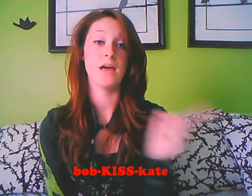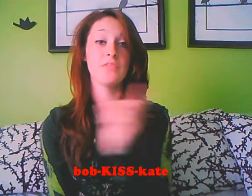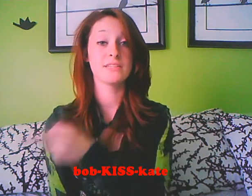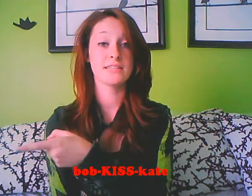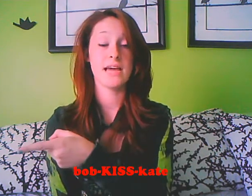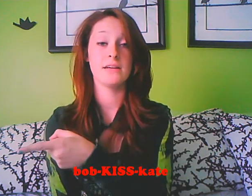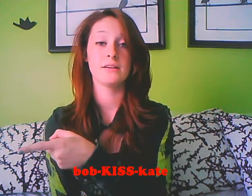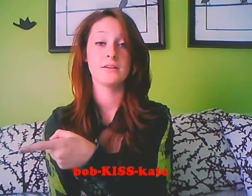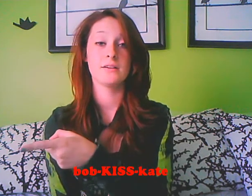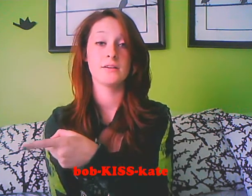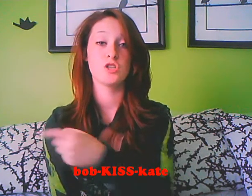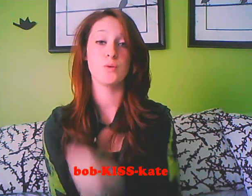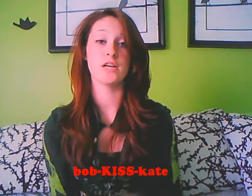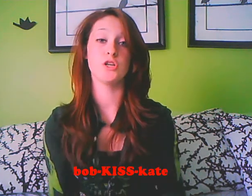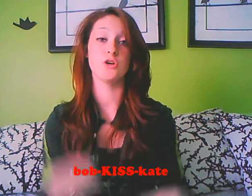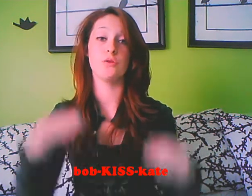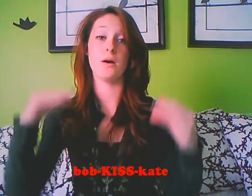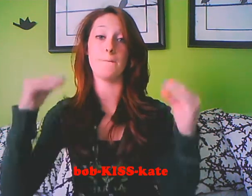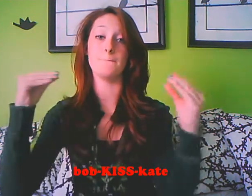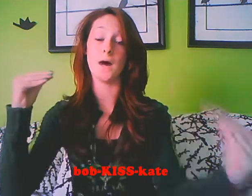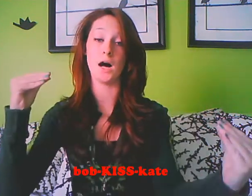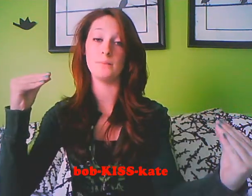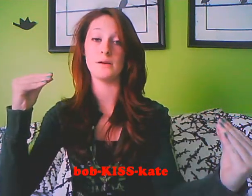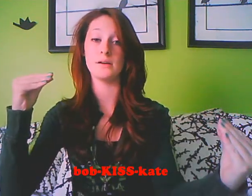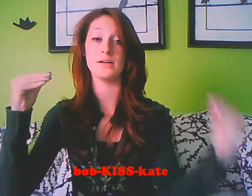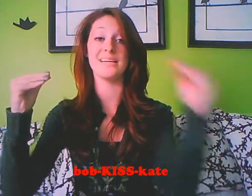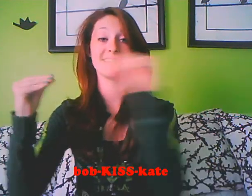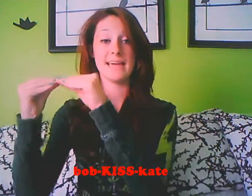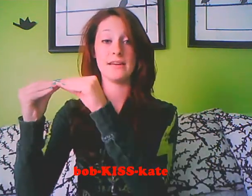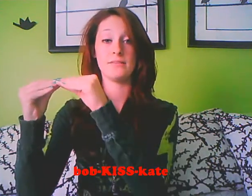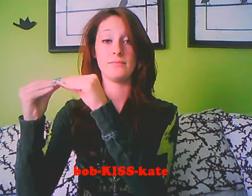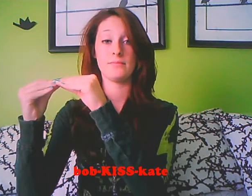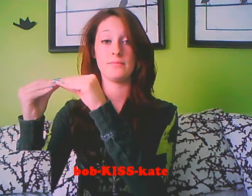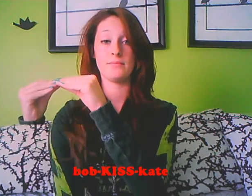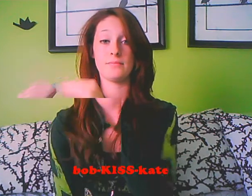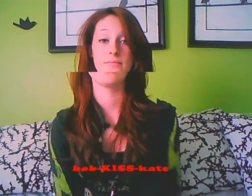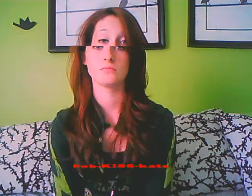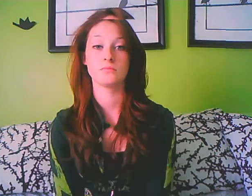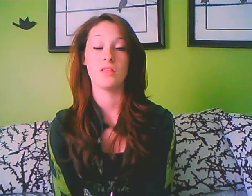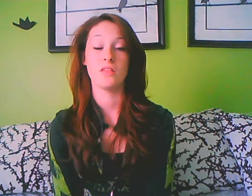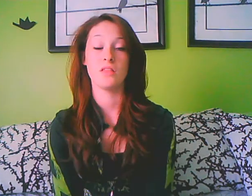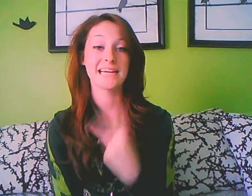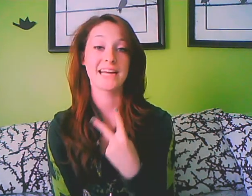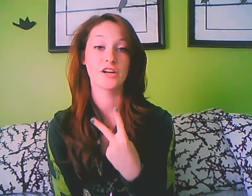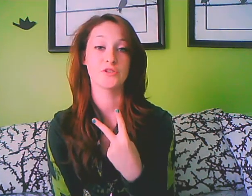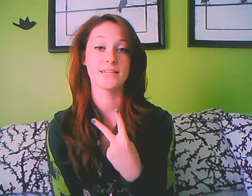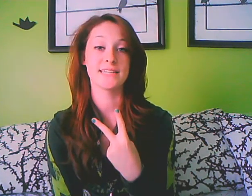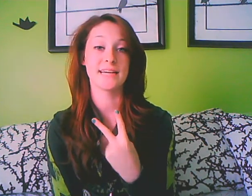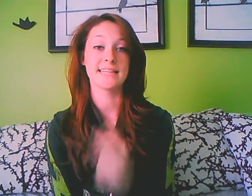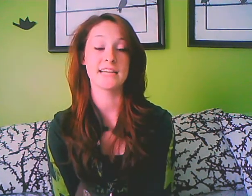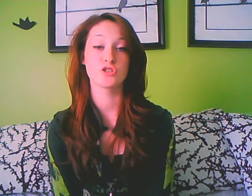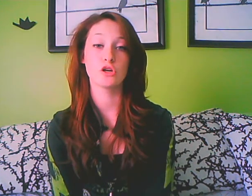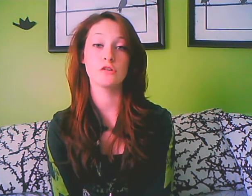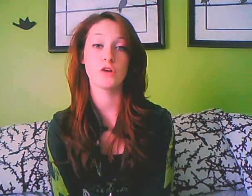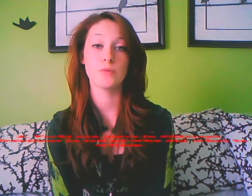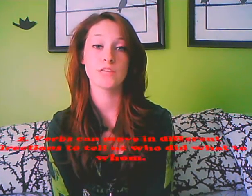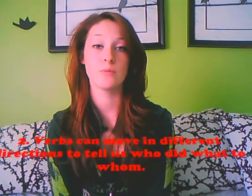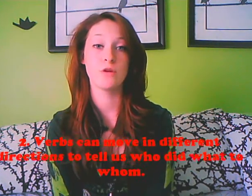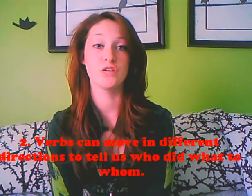this is Kate. So we can do Bob kissed Kate. The second characteristic is that certain verbs can move in